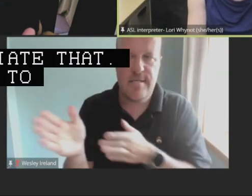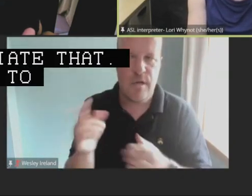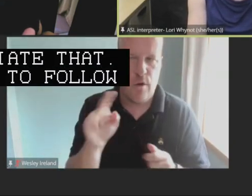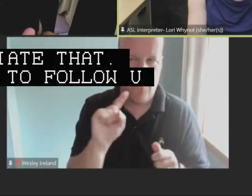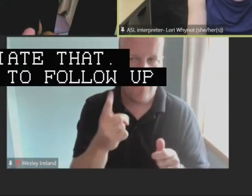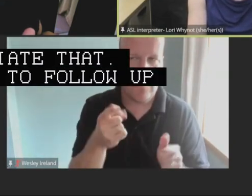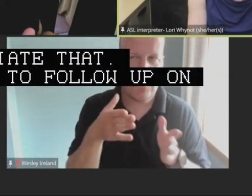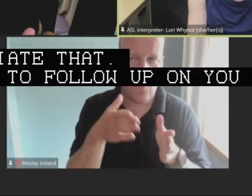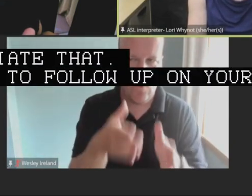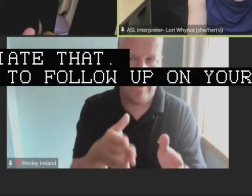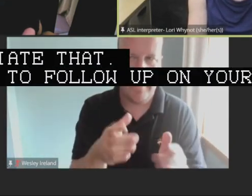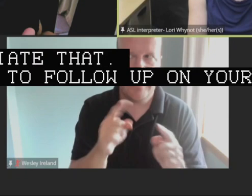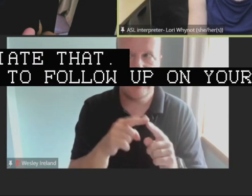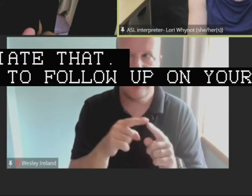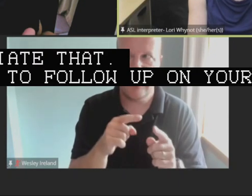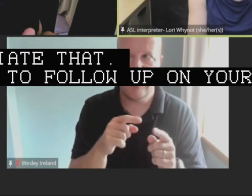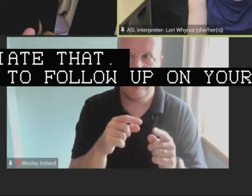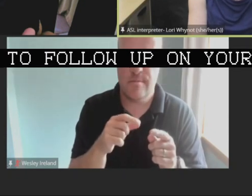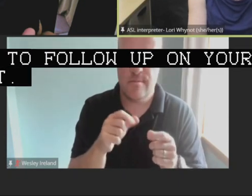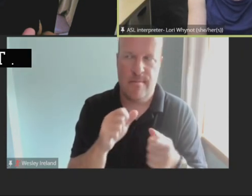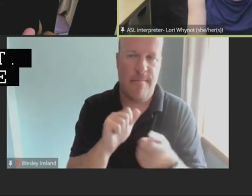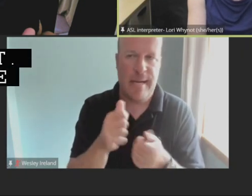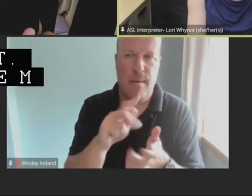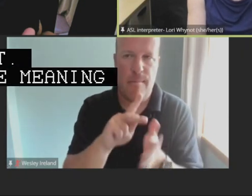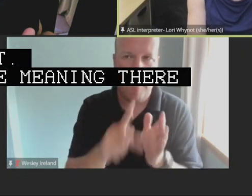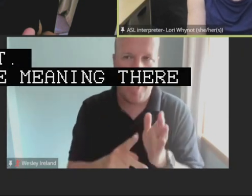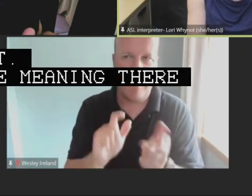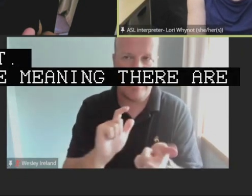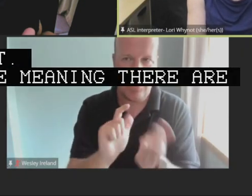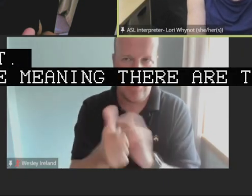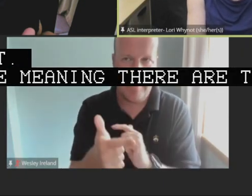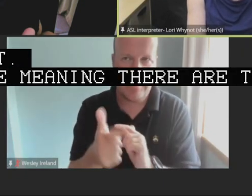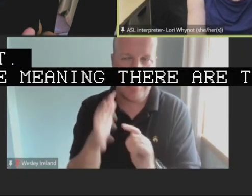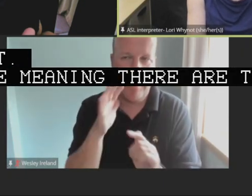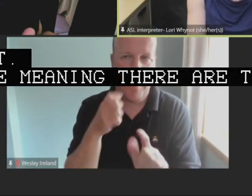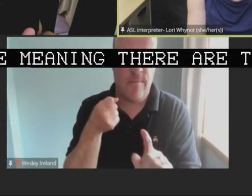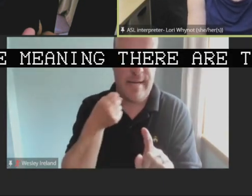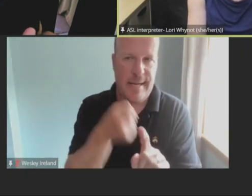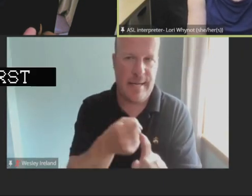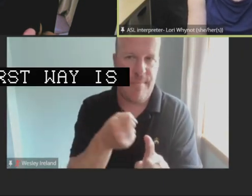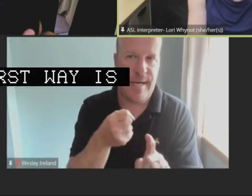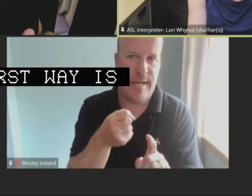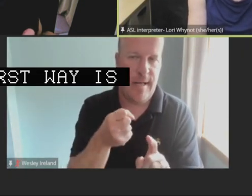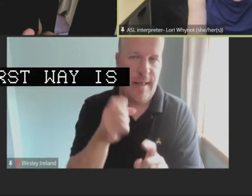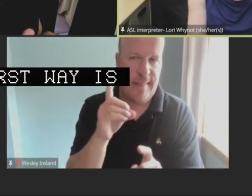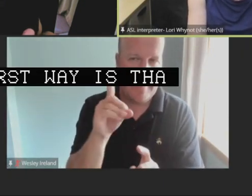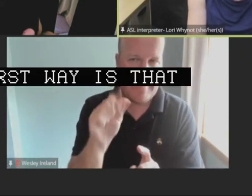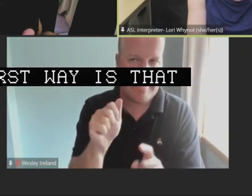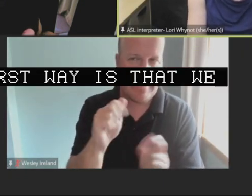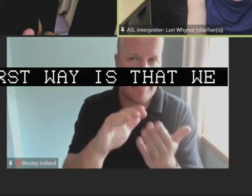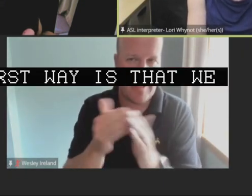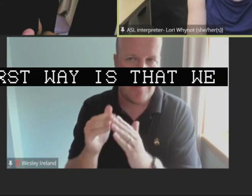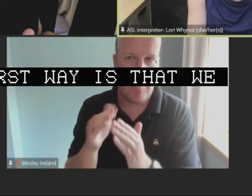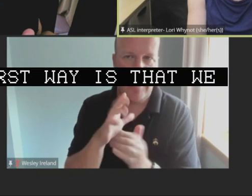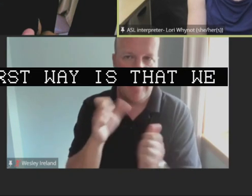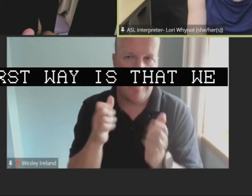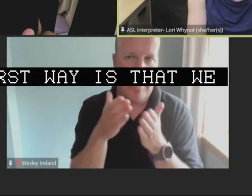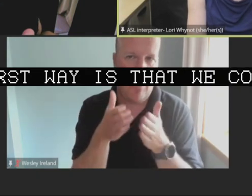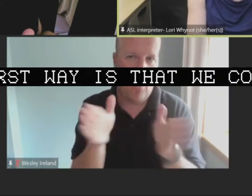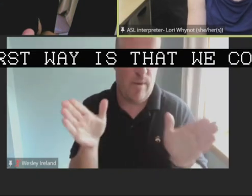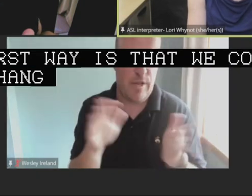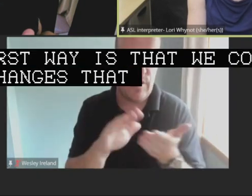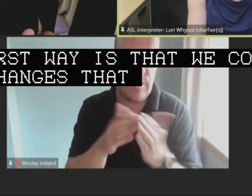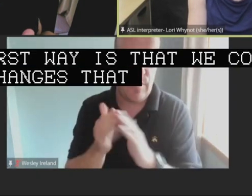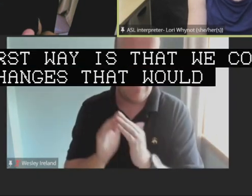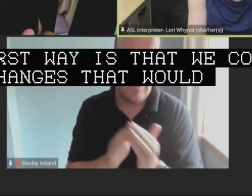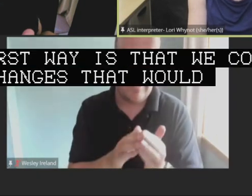you're meaning, really, there are two ways. The first way is that we could make policy changes that would be impactful